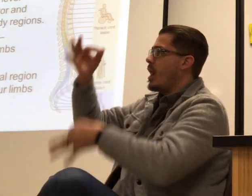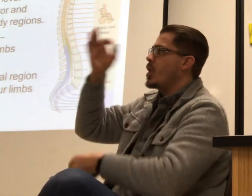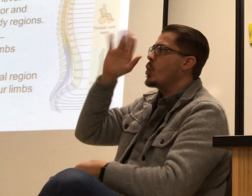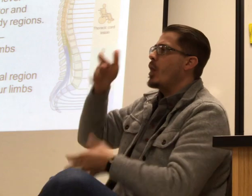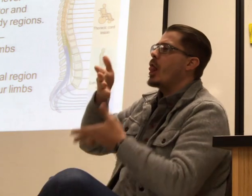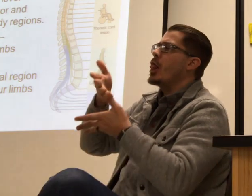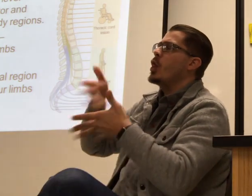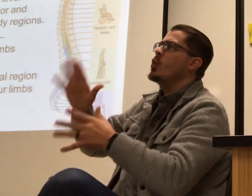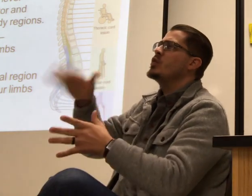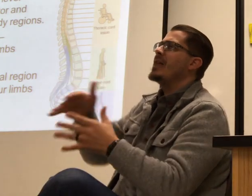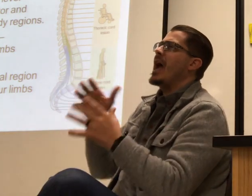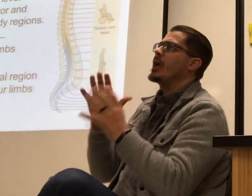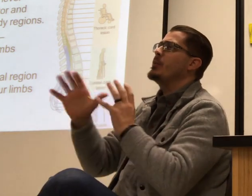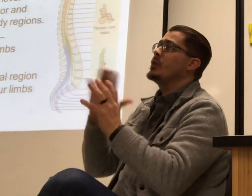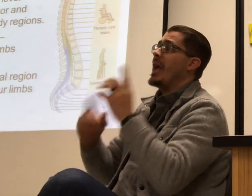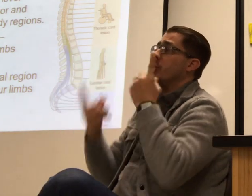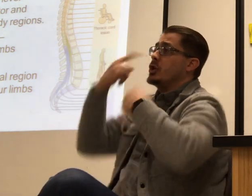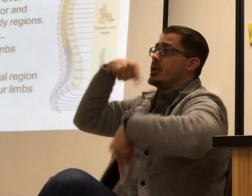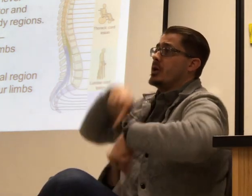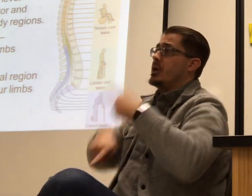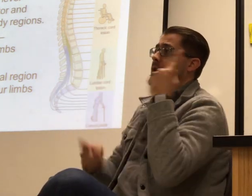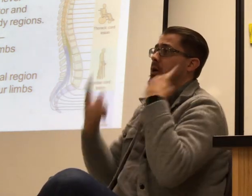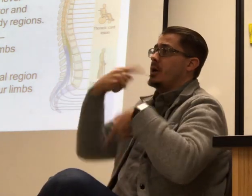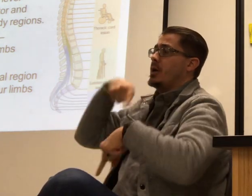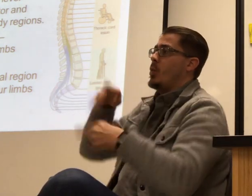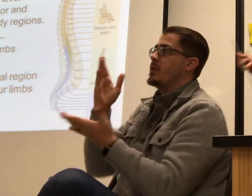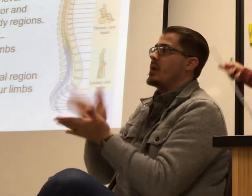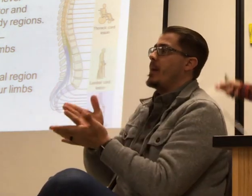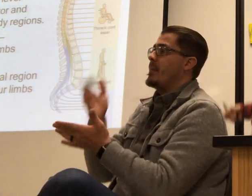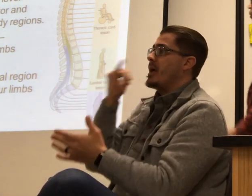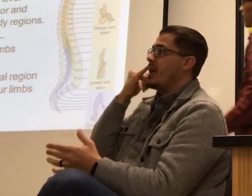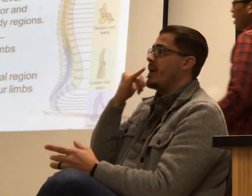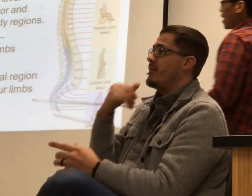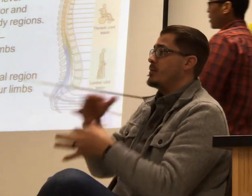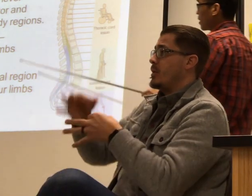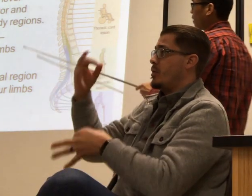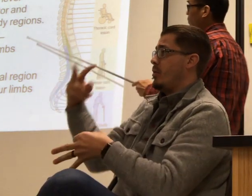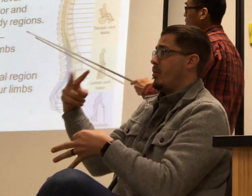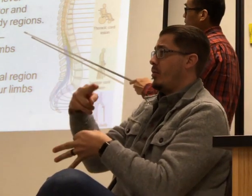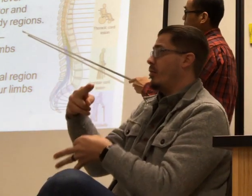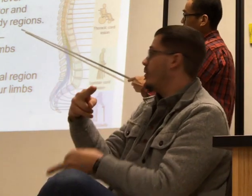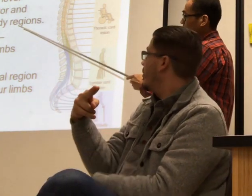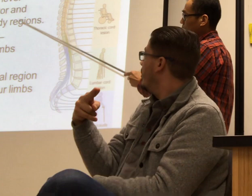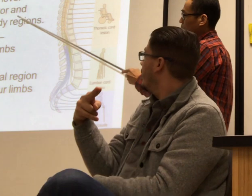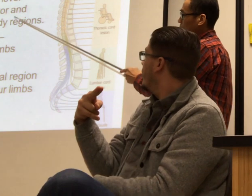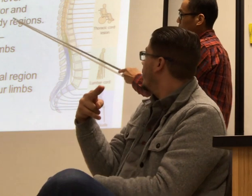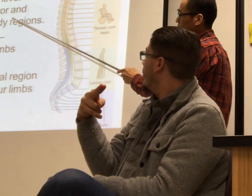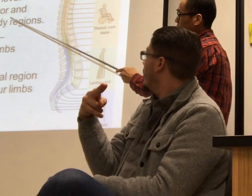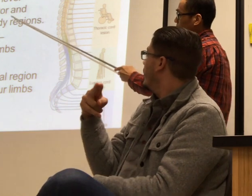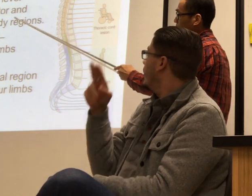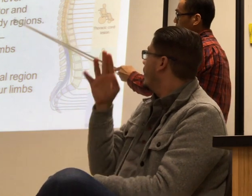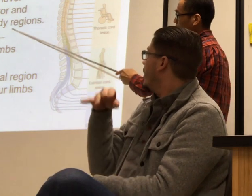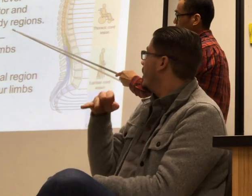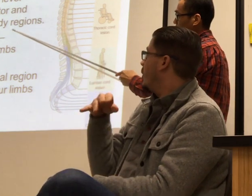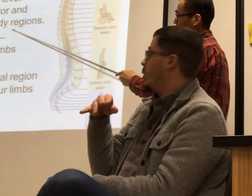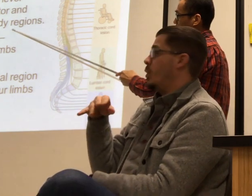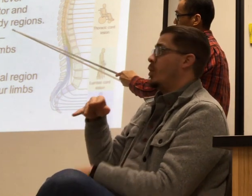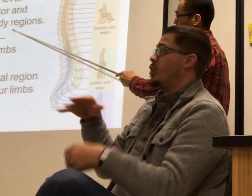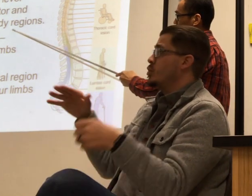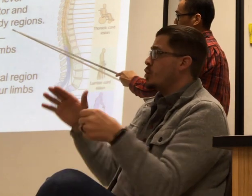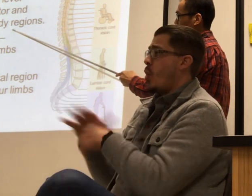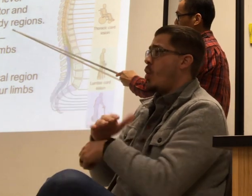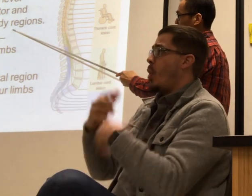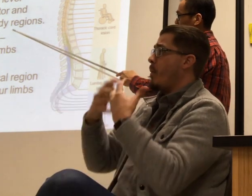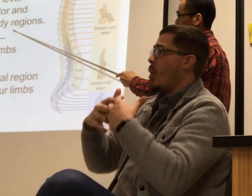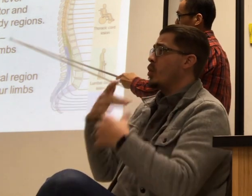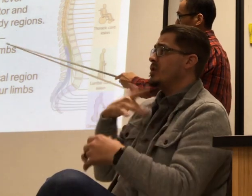that communication. So if you transect the spinal cord at any level, it results in total motor and sensory